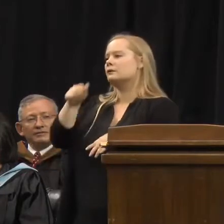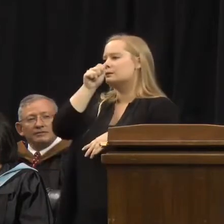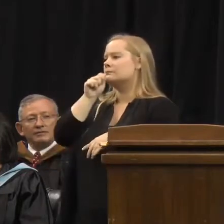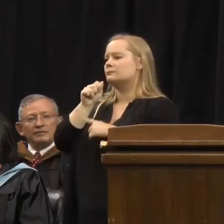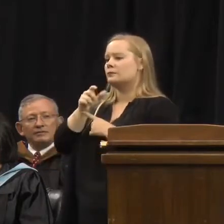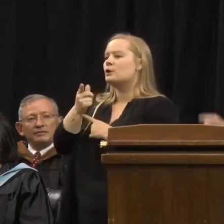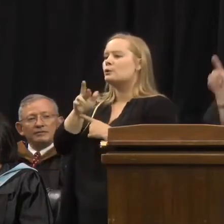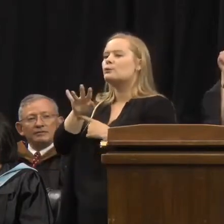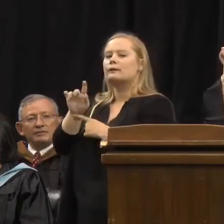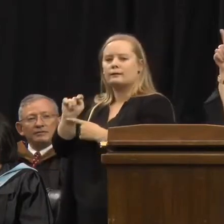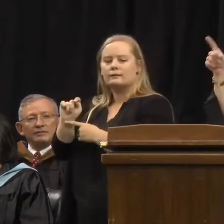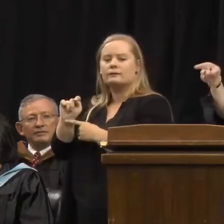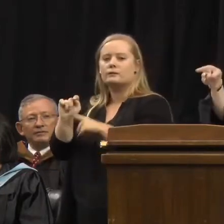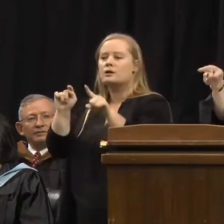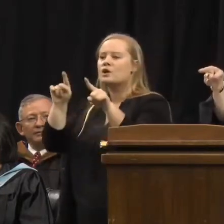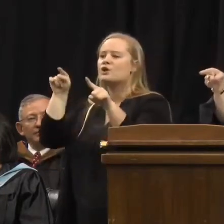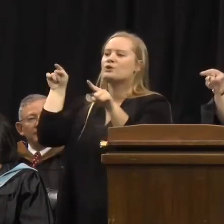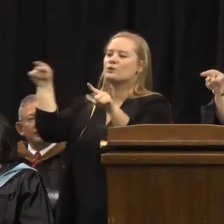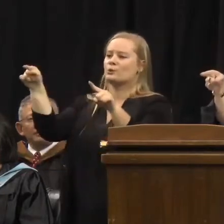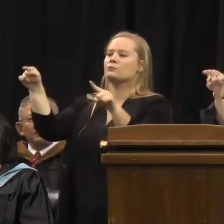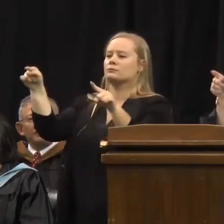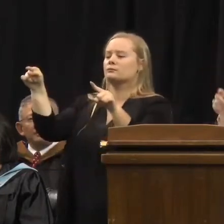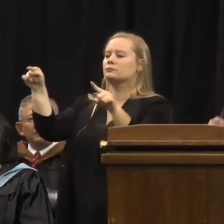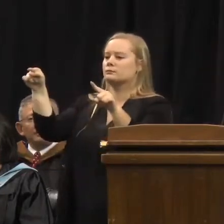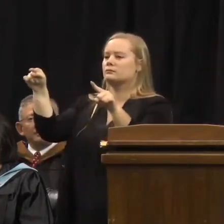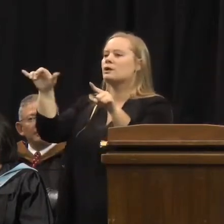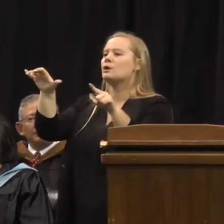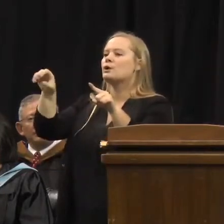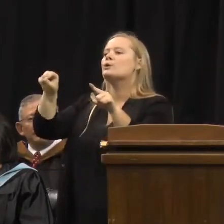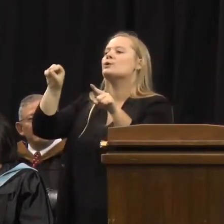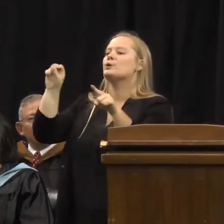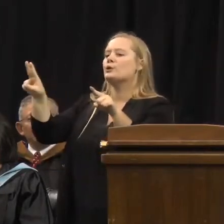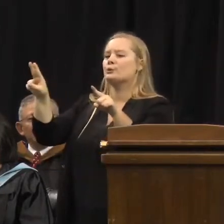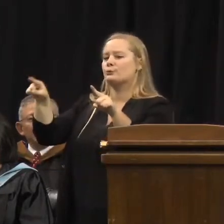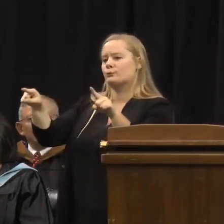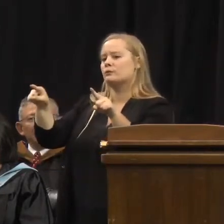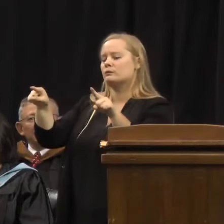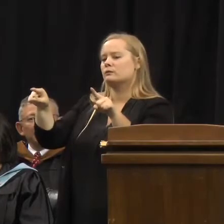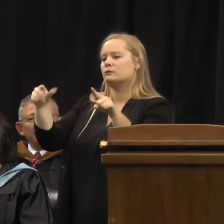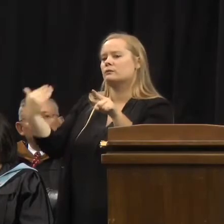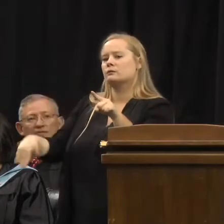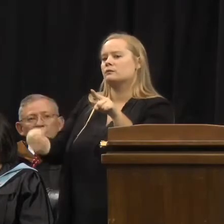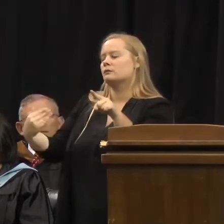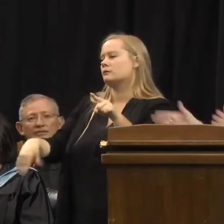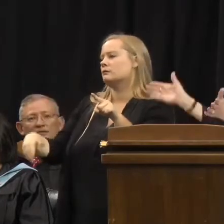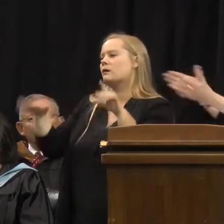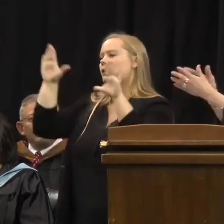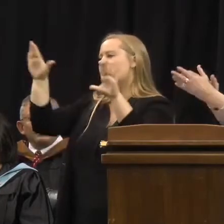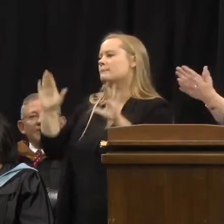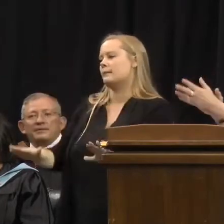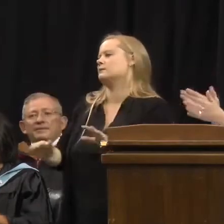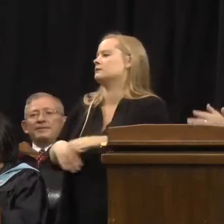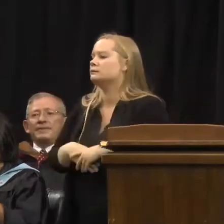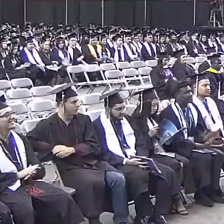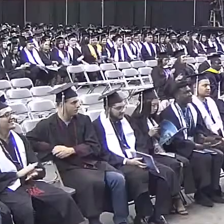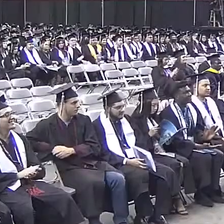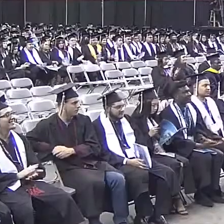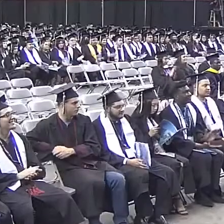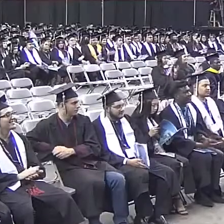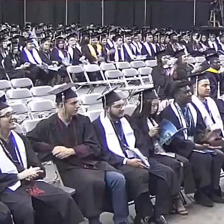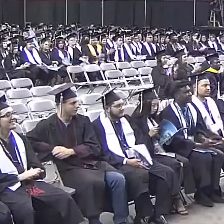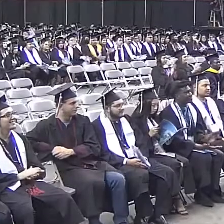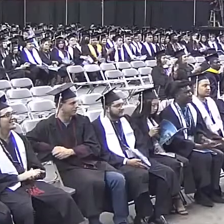This class, you are absolutely amazing.